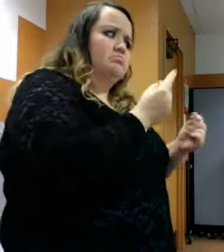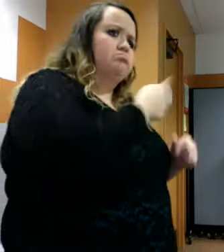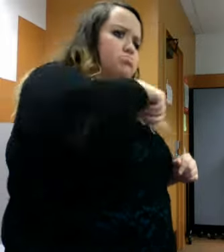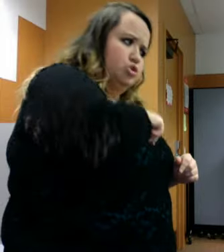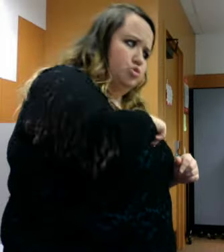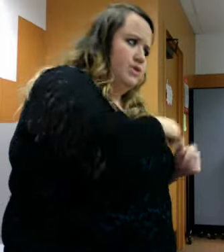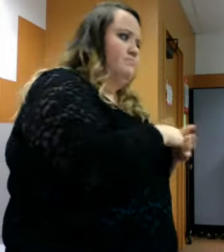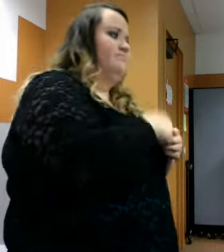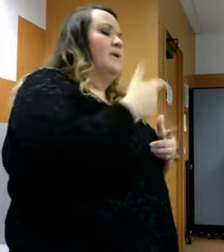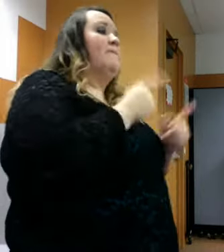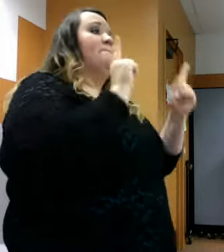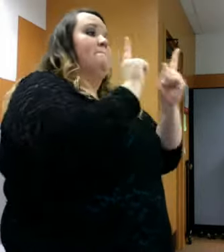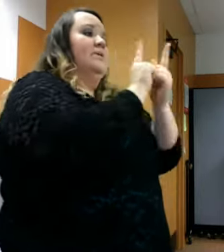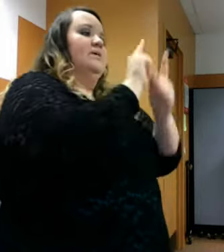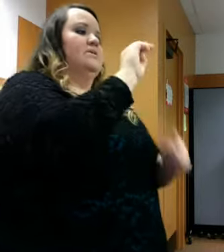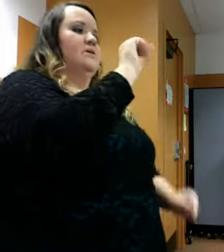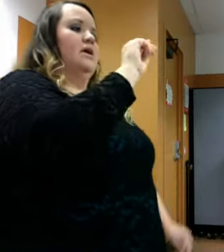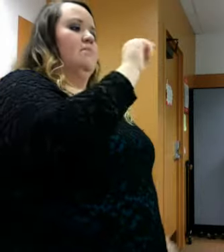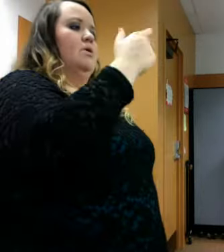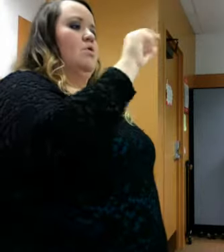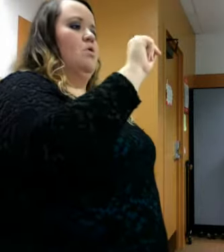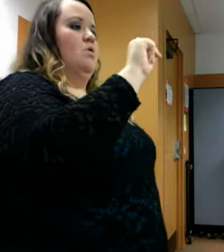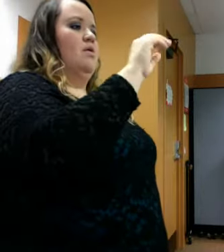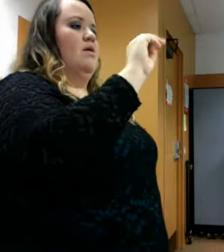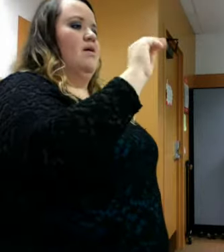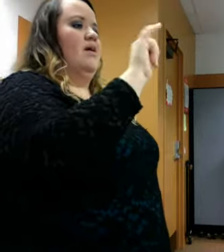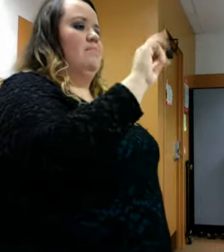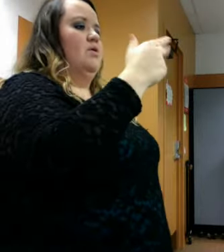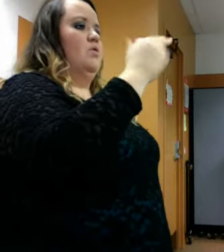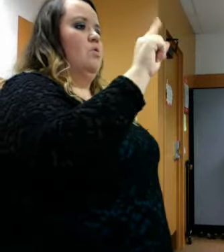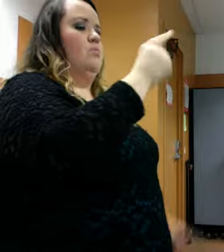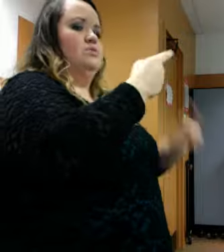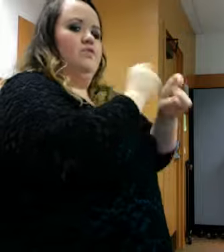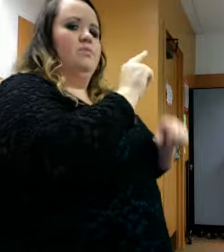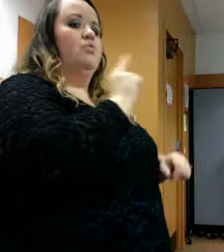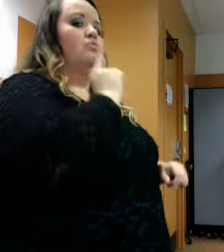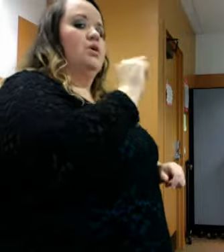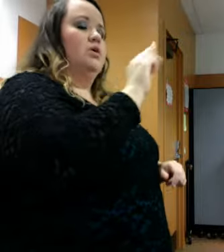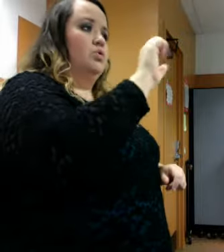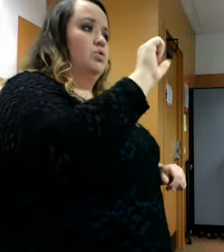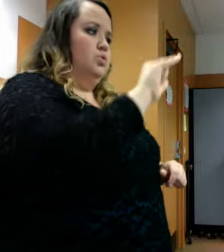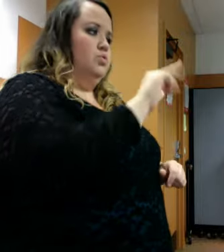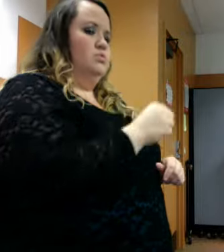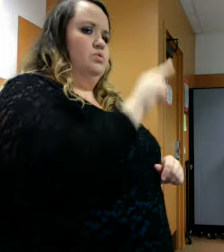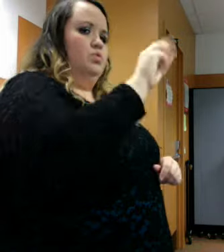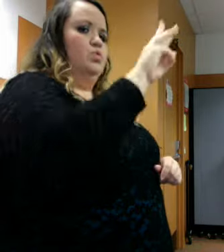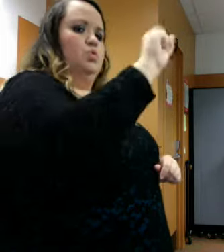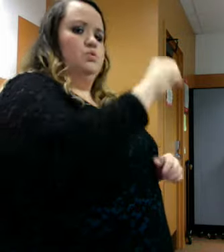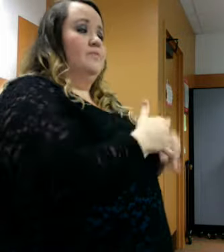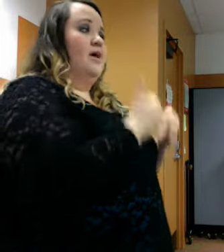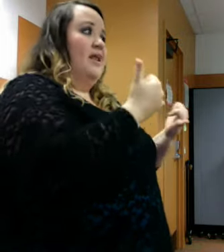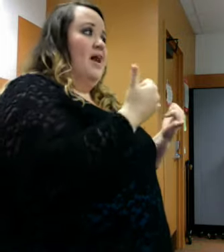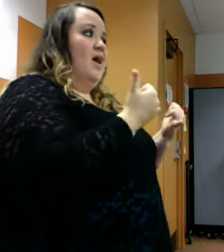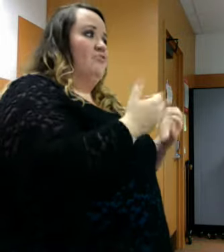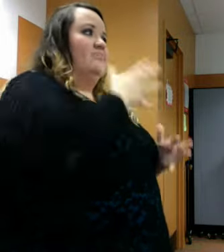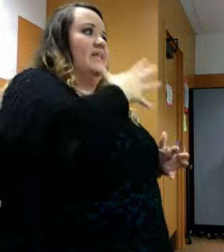from Real News. Hey, Raj. How are you? Good to see you. Now, Lady Liberty, quite spectacular. tell me about her.